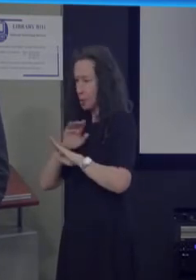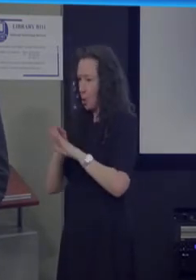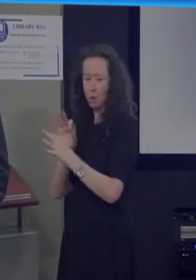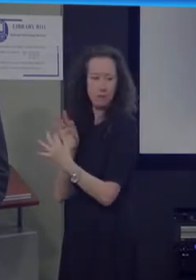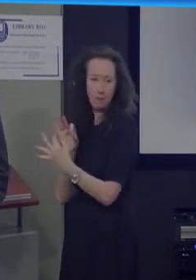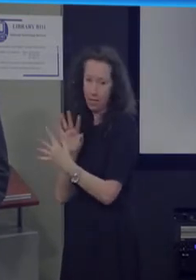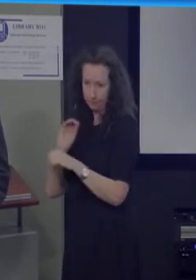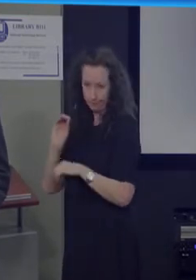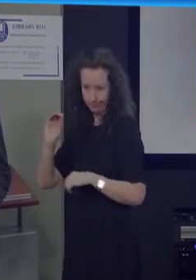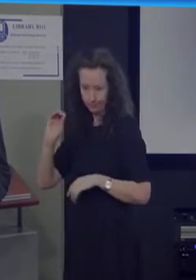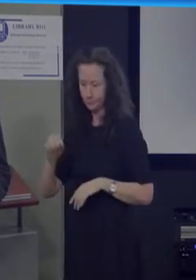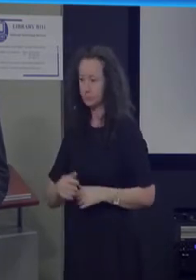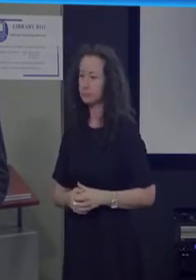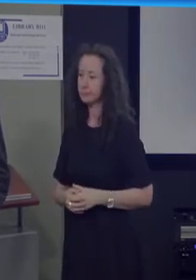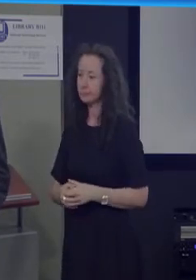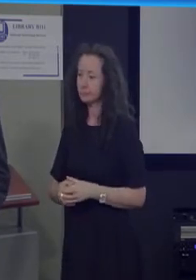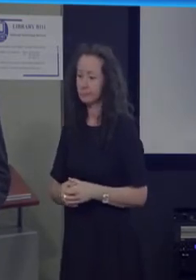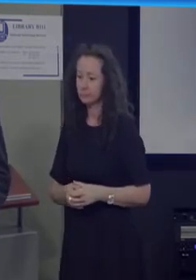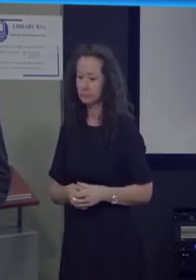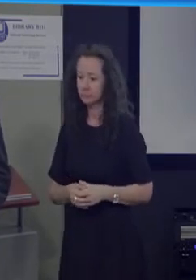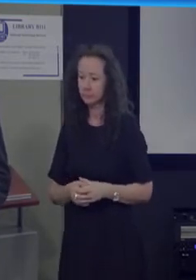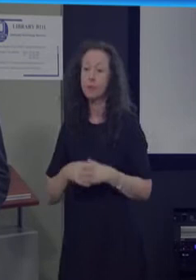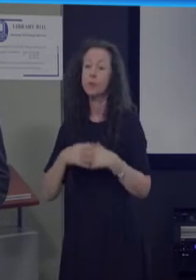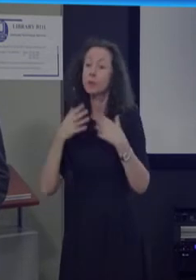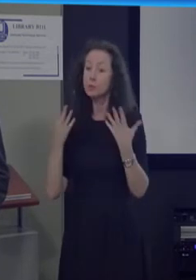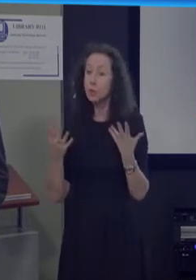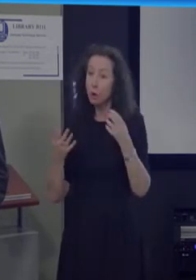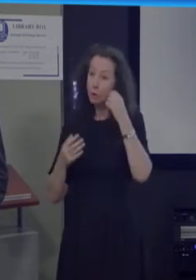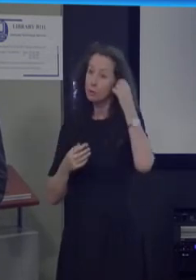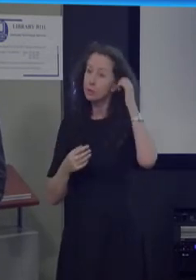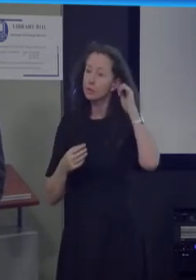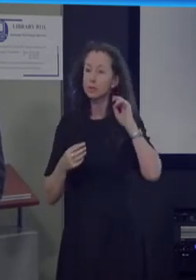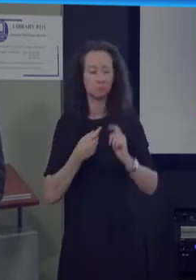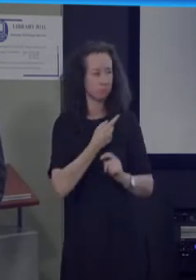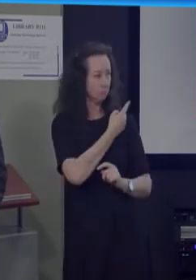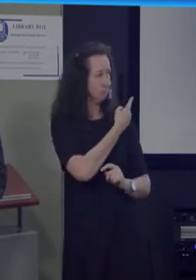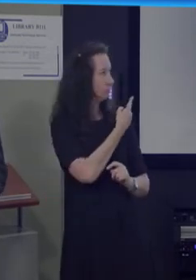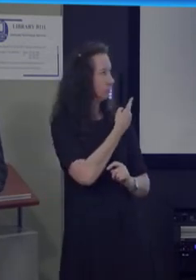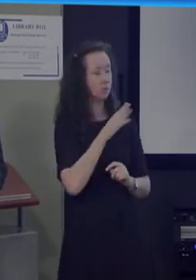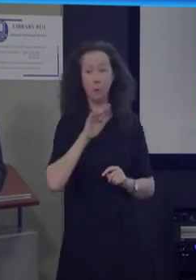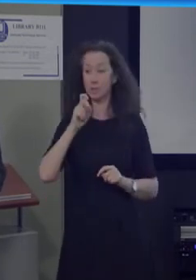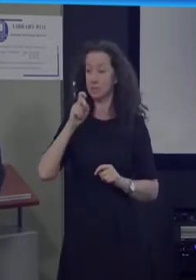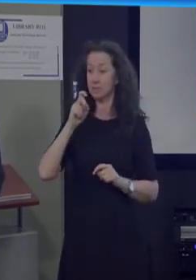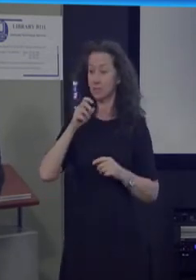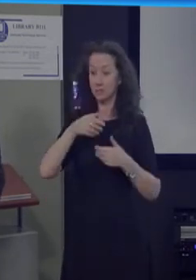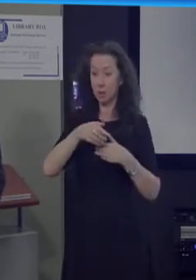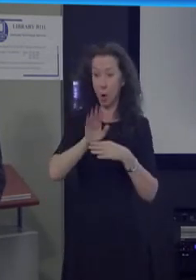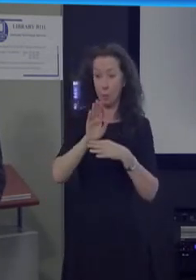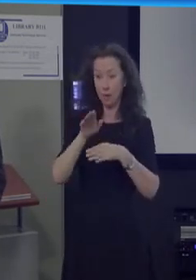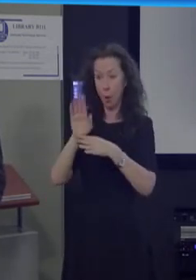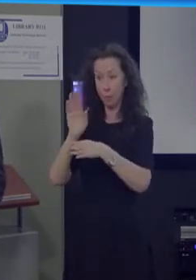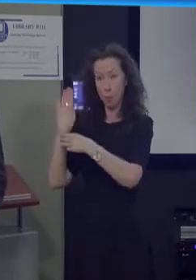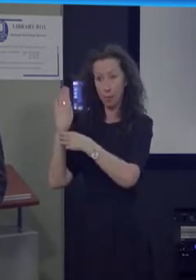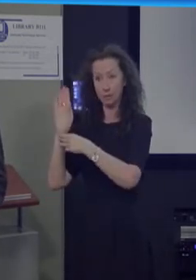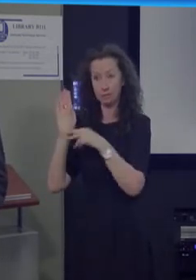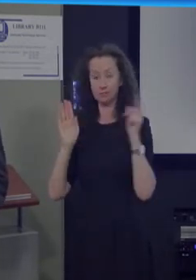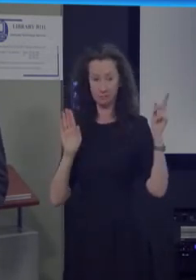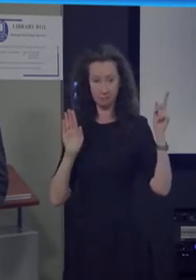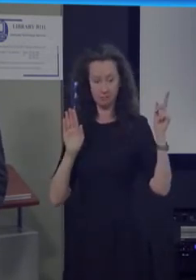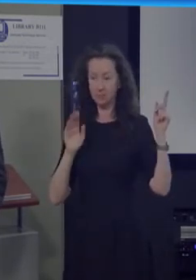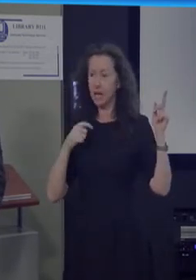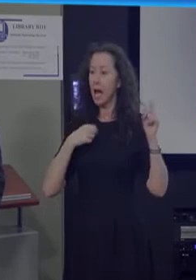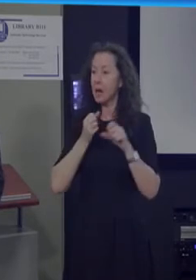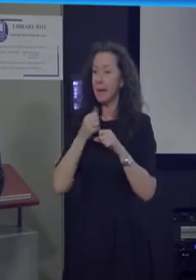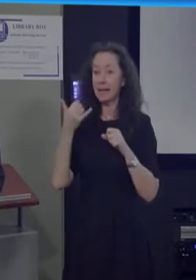So here's an example of, I've built all the boxes happen to be open. I've built a yellow necklace, and if I